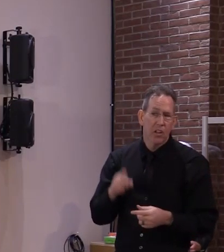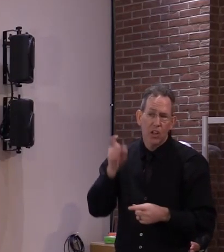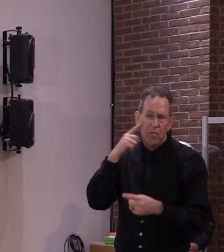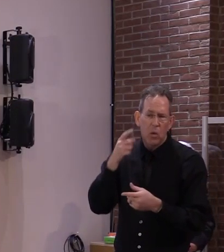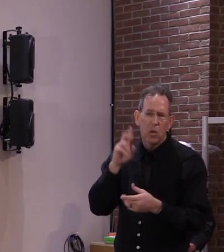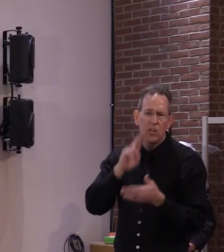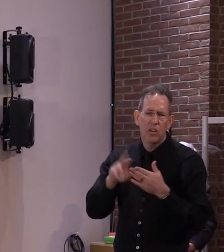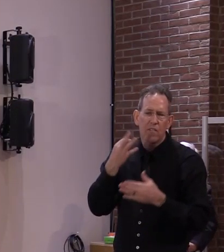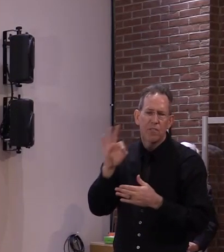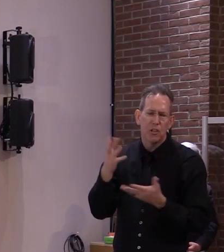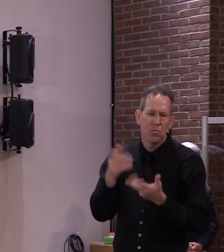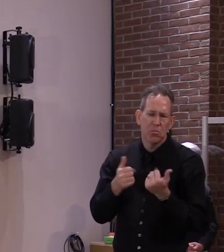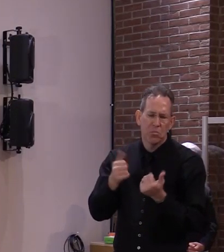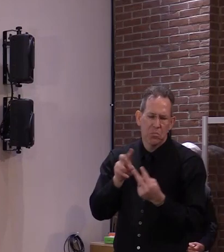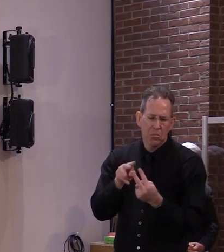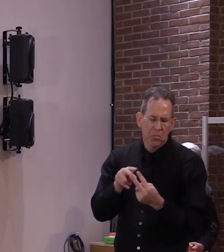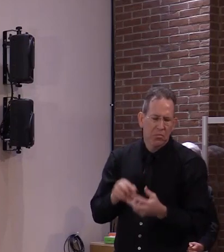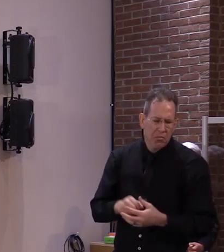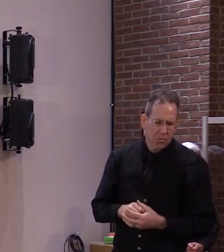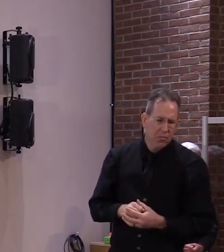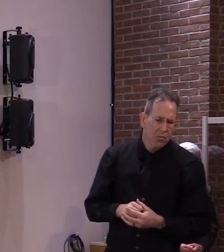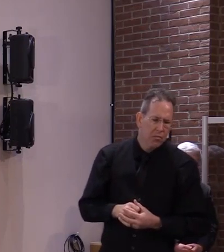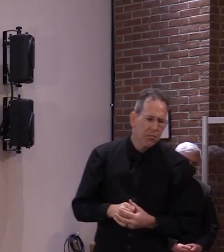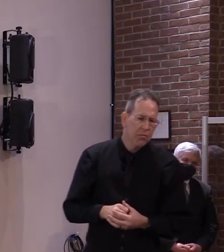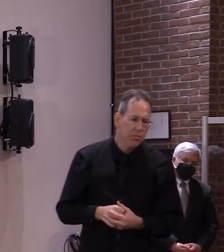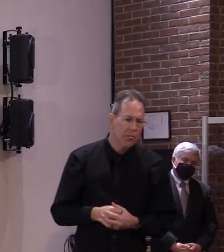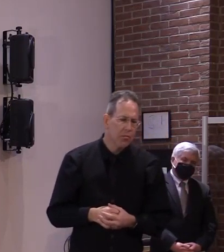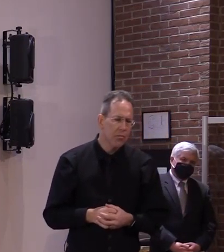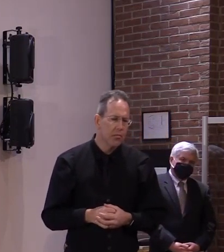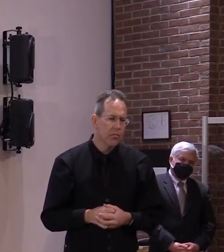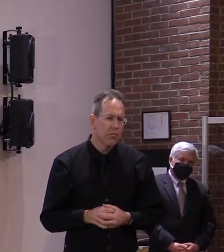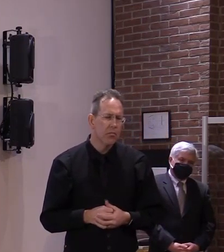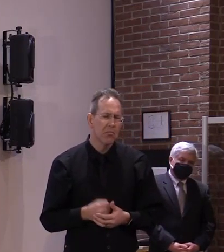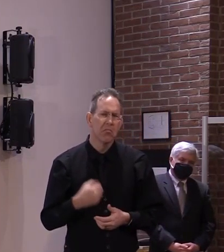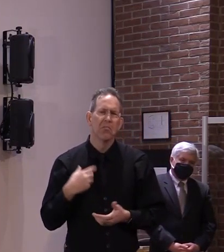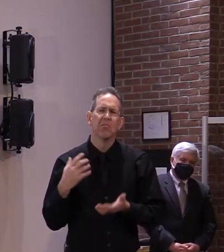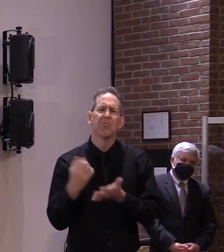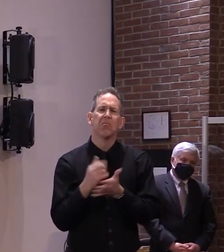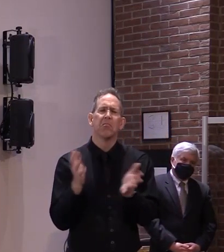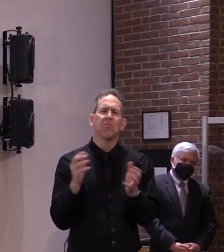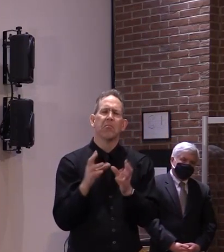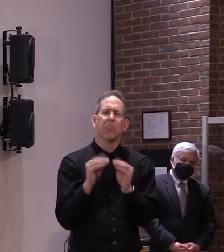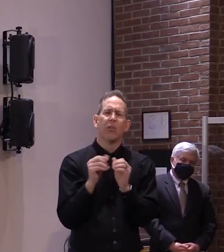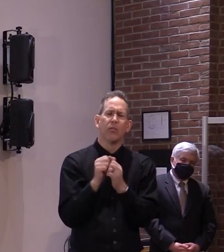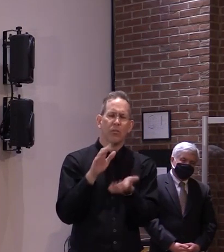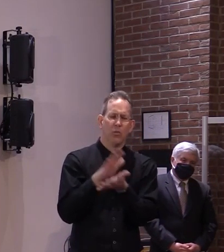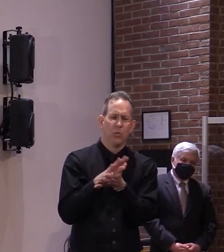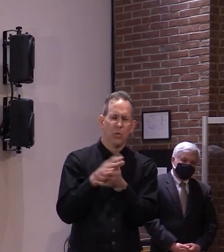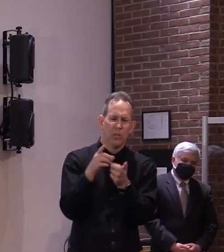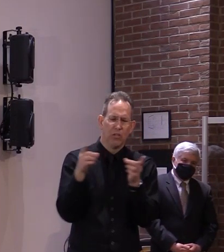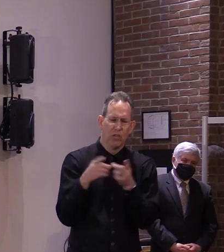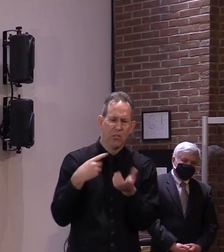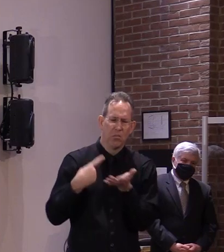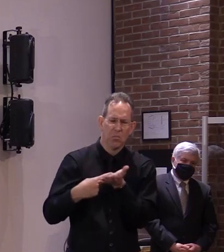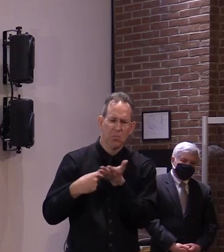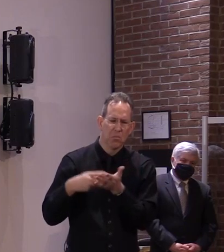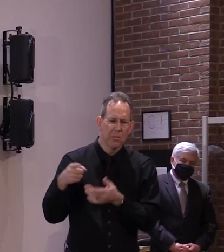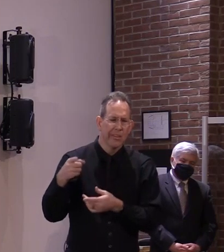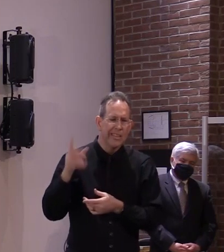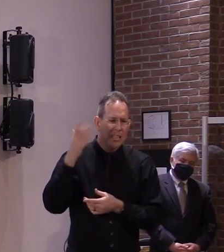school officials and some legislators advocating for the adoption of the new equalized pupil weighting